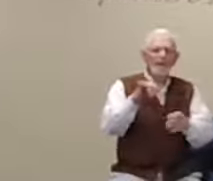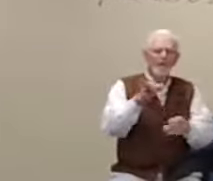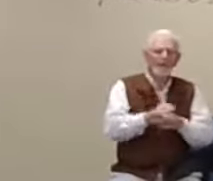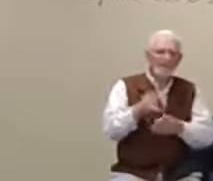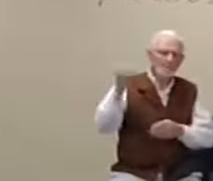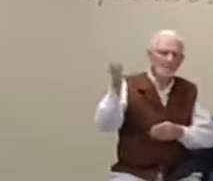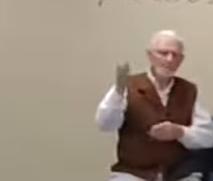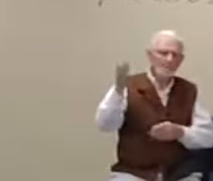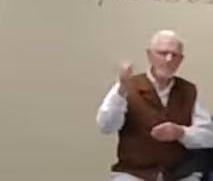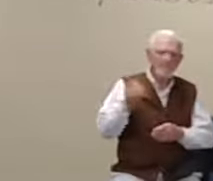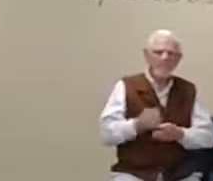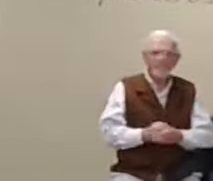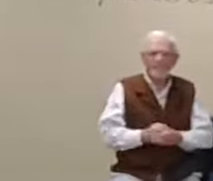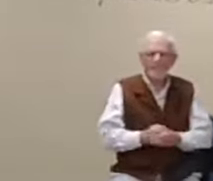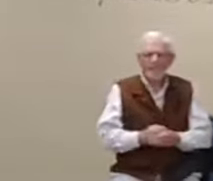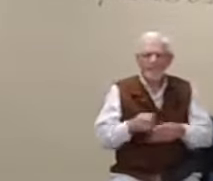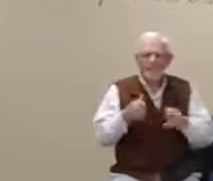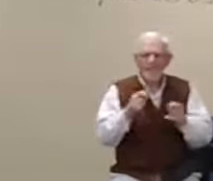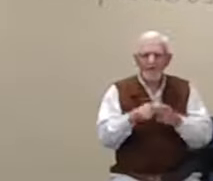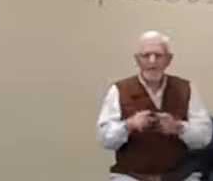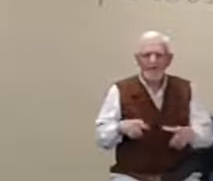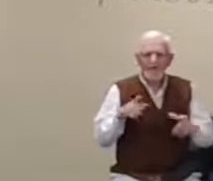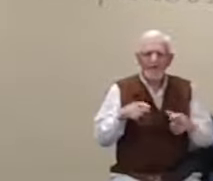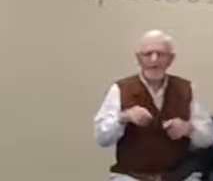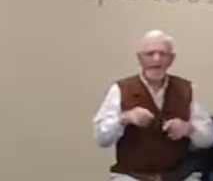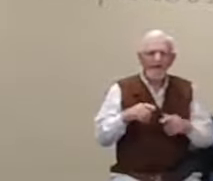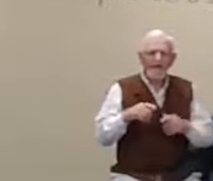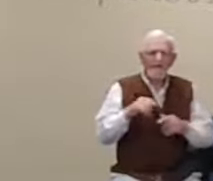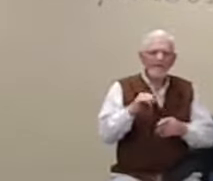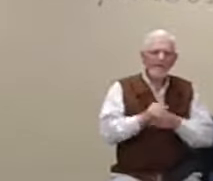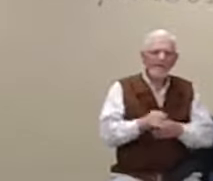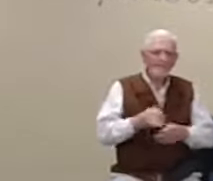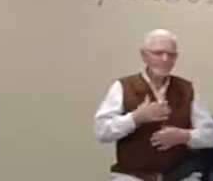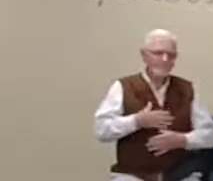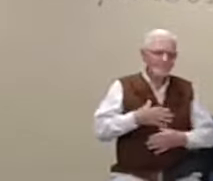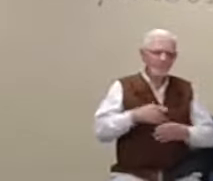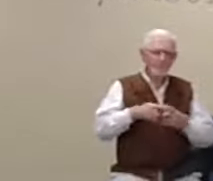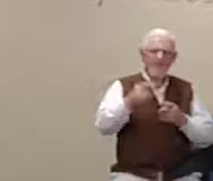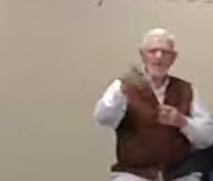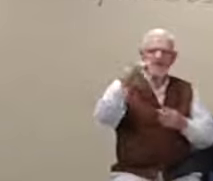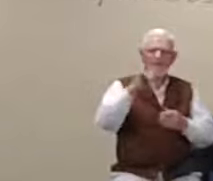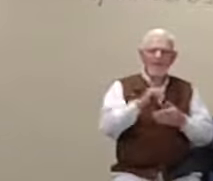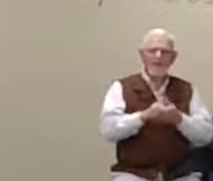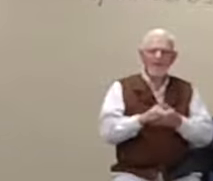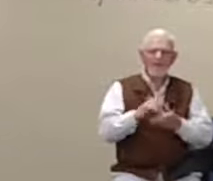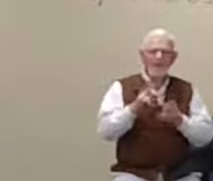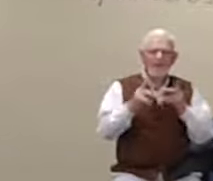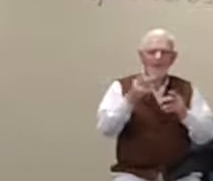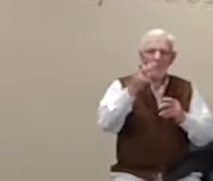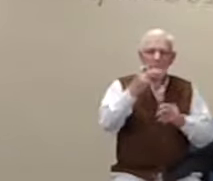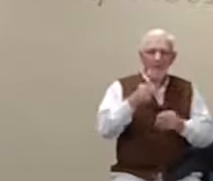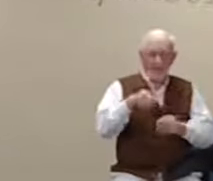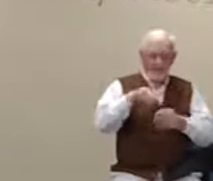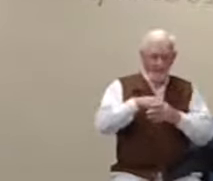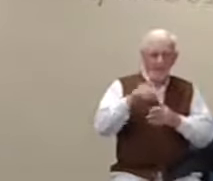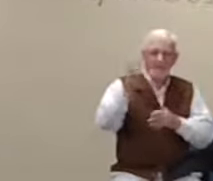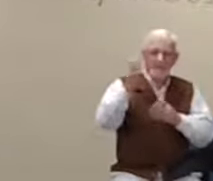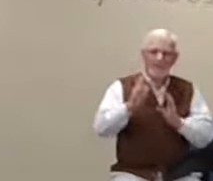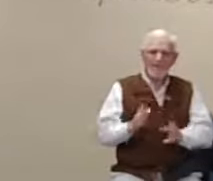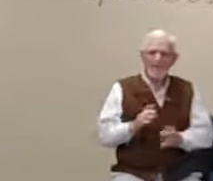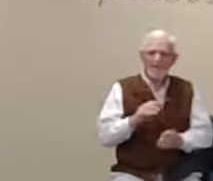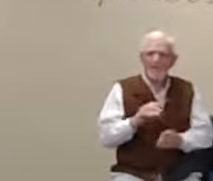ministry, other than trying to live a life that's pleasing to God so that people might see in us, because we're the only Bible a lot of people